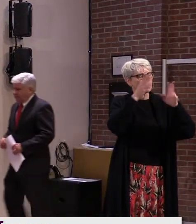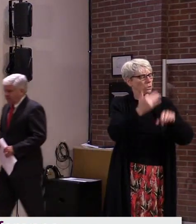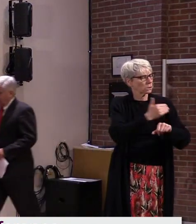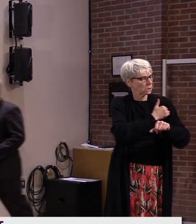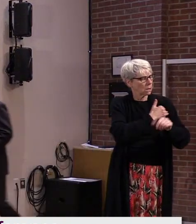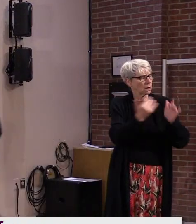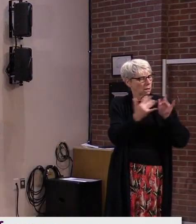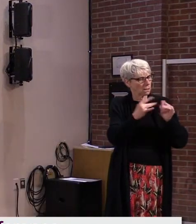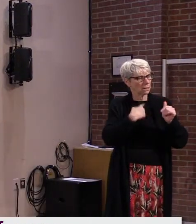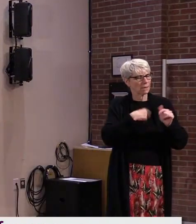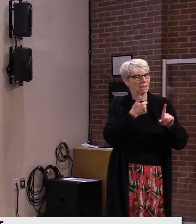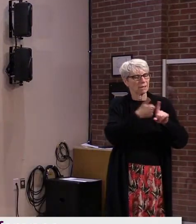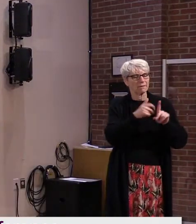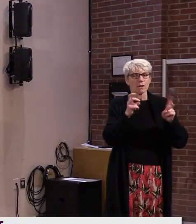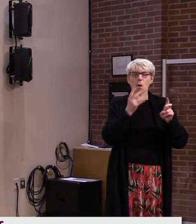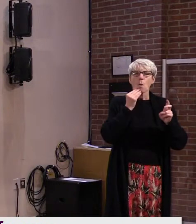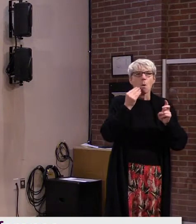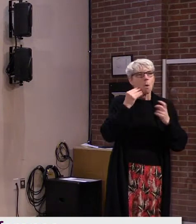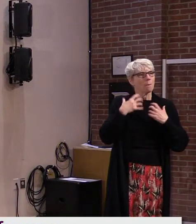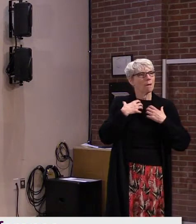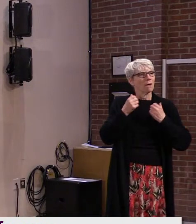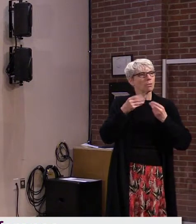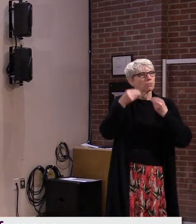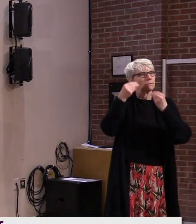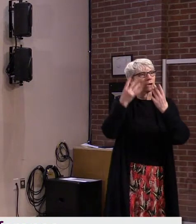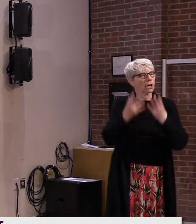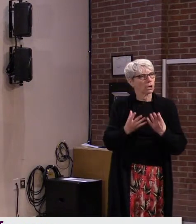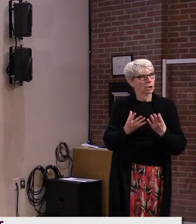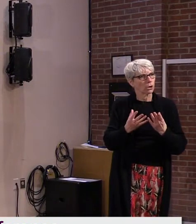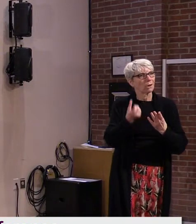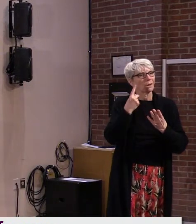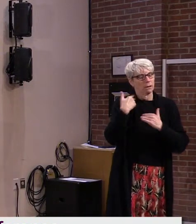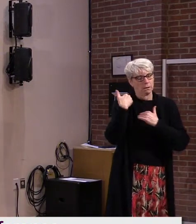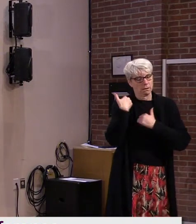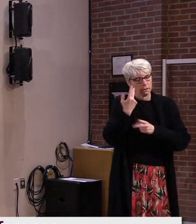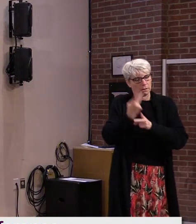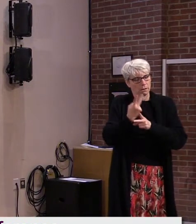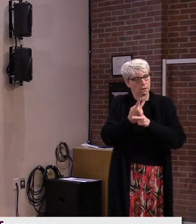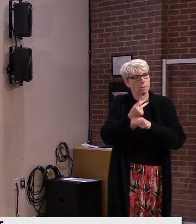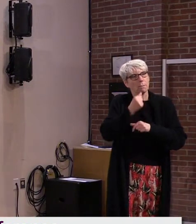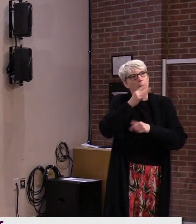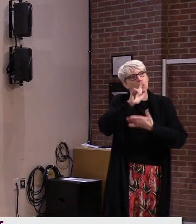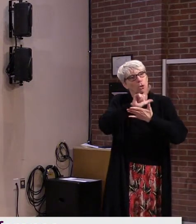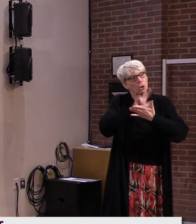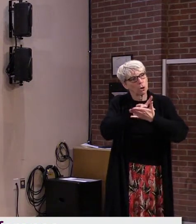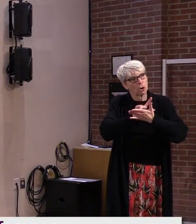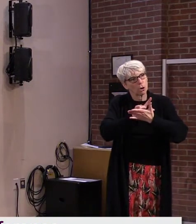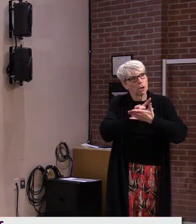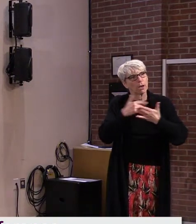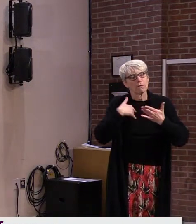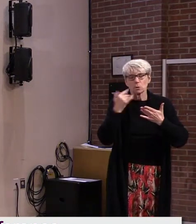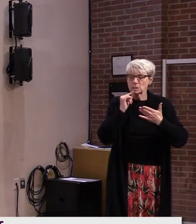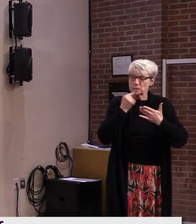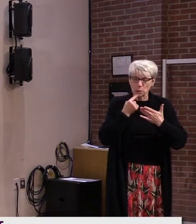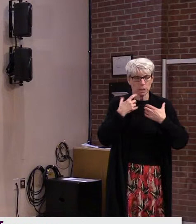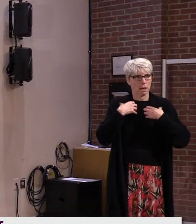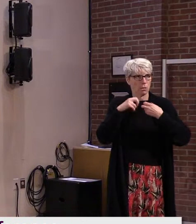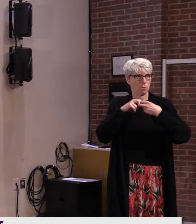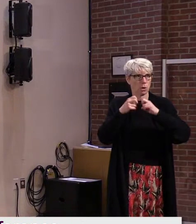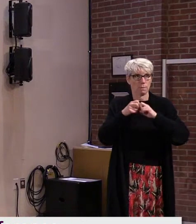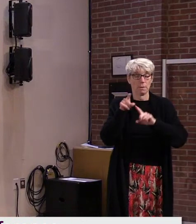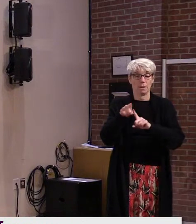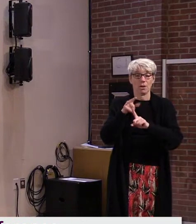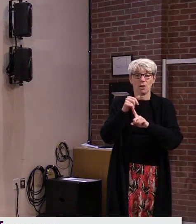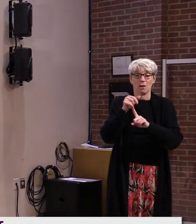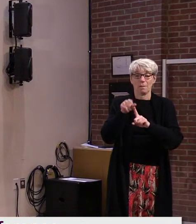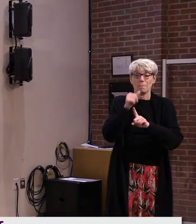and she cares for her mother-in-law who is severely immunocompromised, and the mother-in-law cannot be vaccinated.